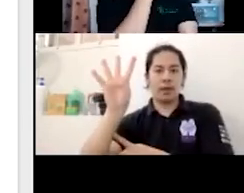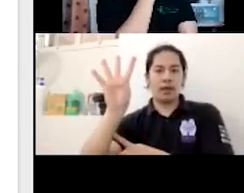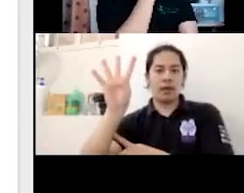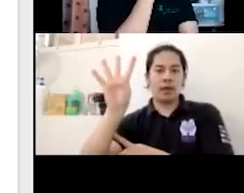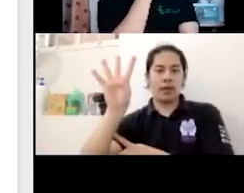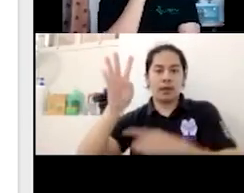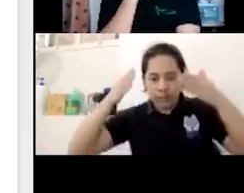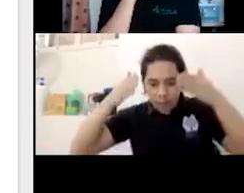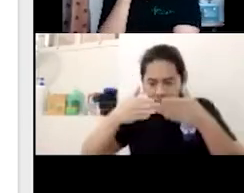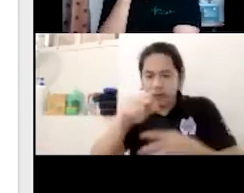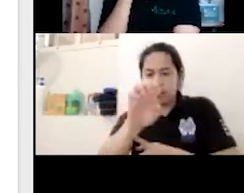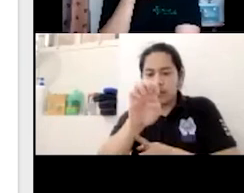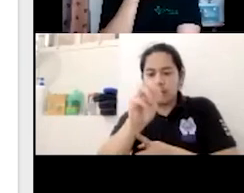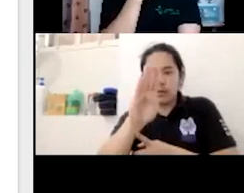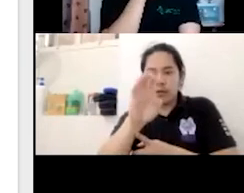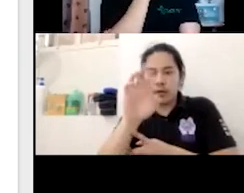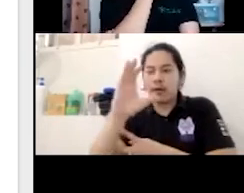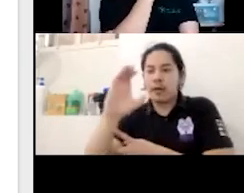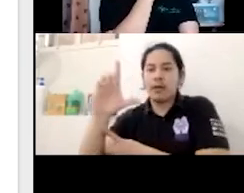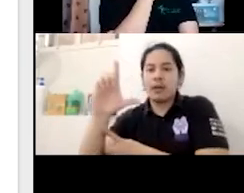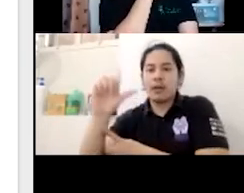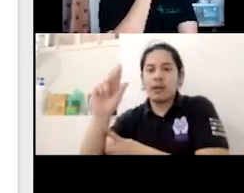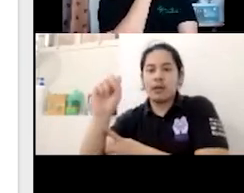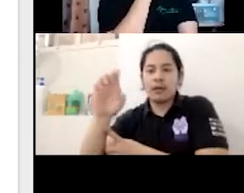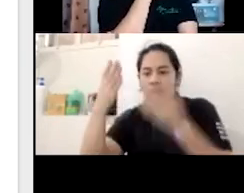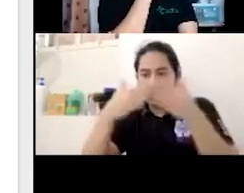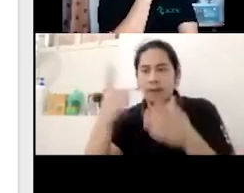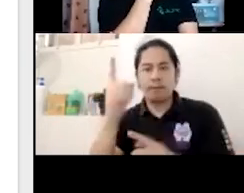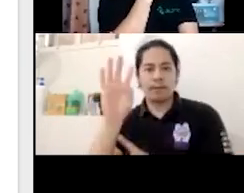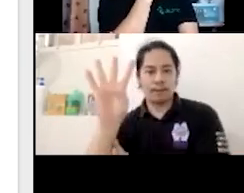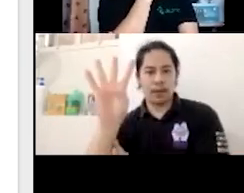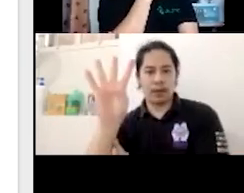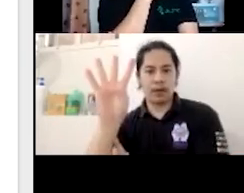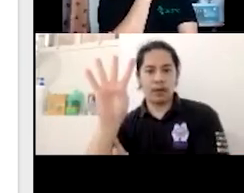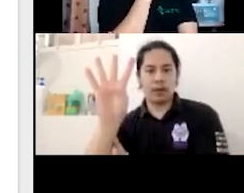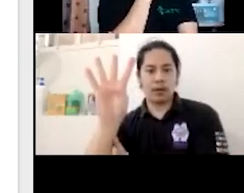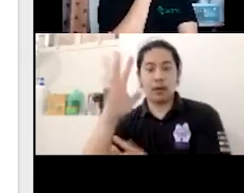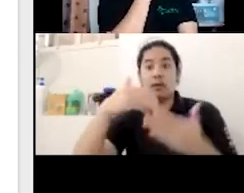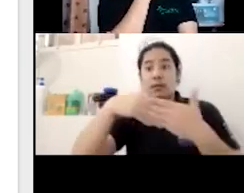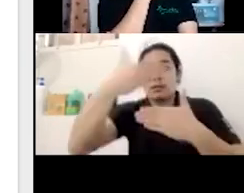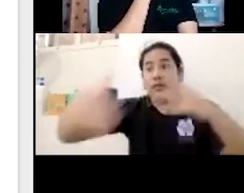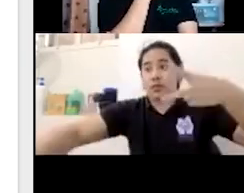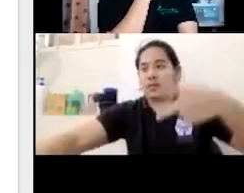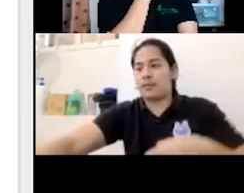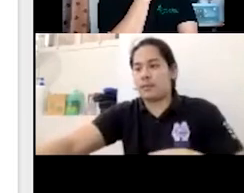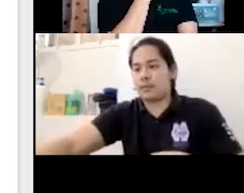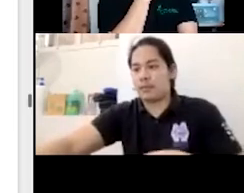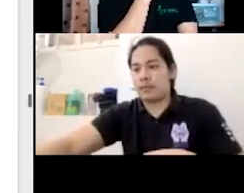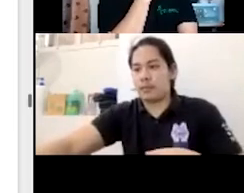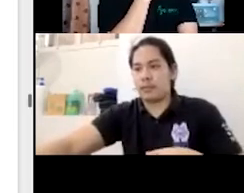being in the main. So if we're talking about for example, that sign is in